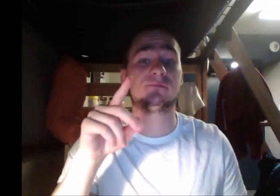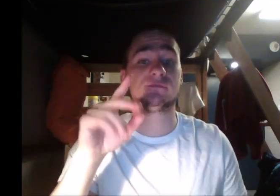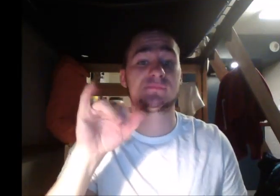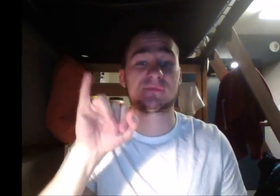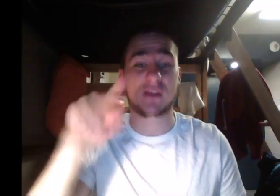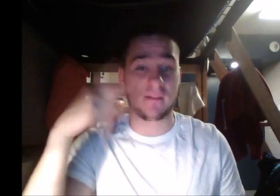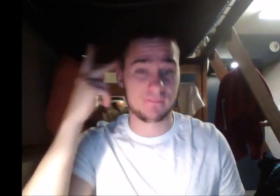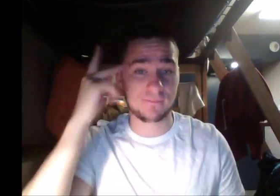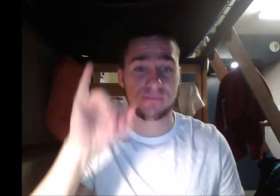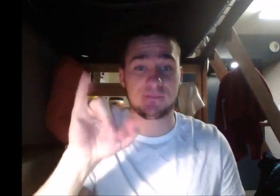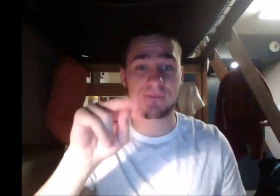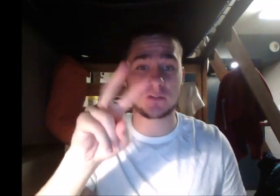audiology, I want to say.